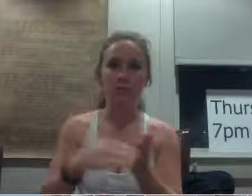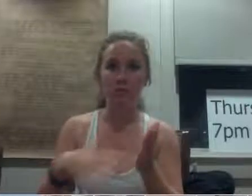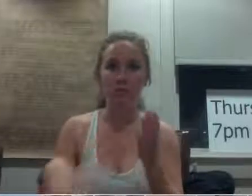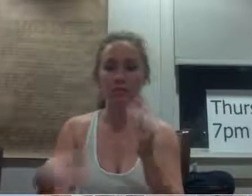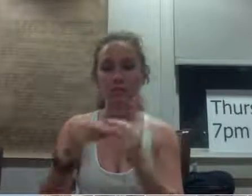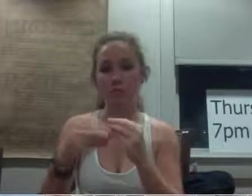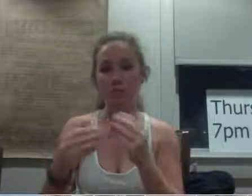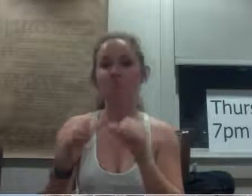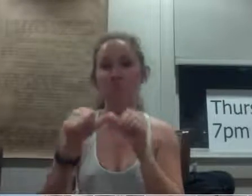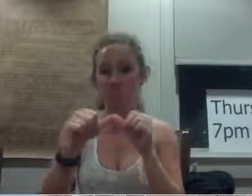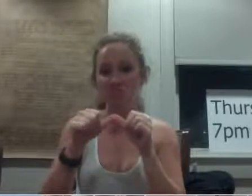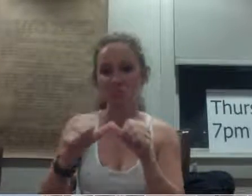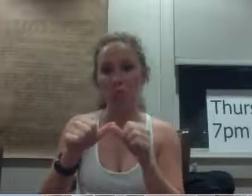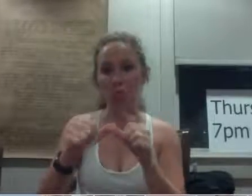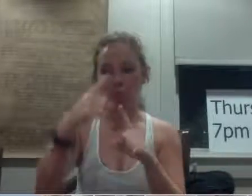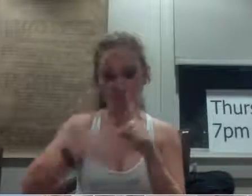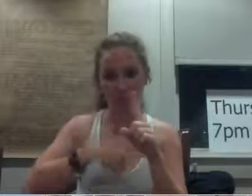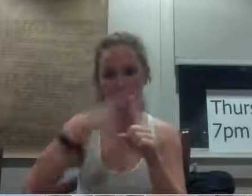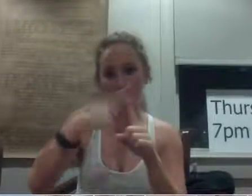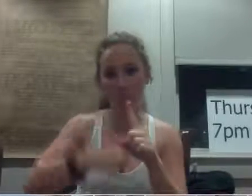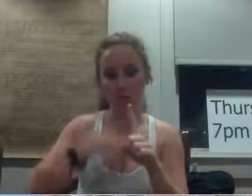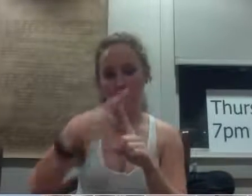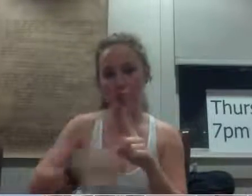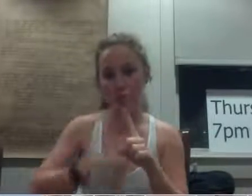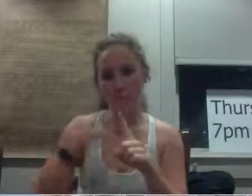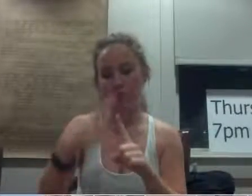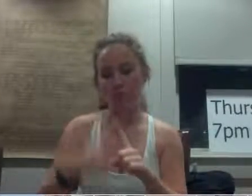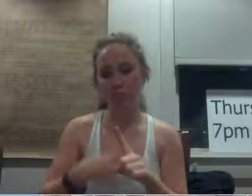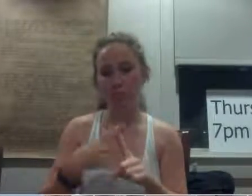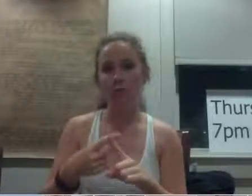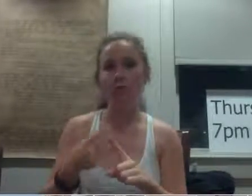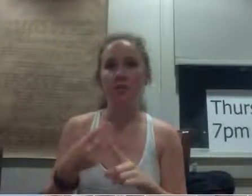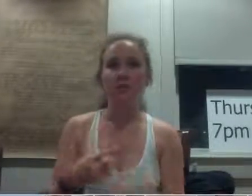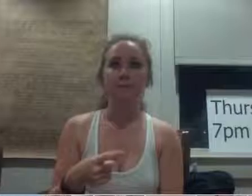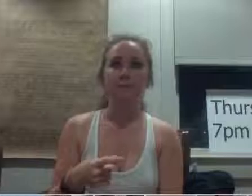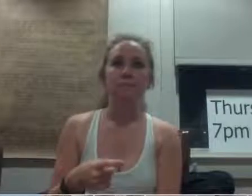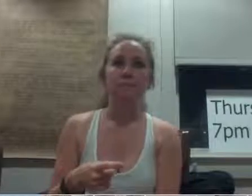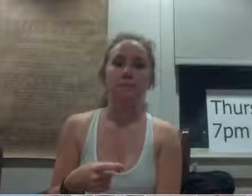You do this again and again and again. You keep adding and adding and adding monthly.